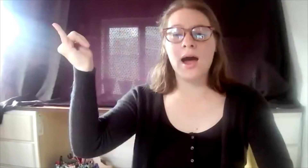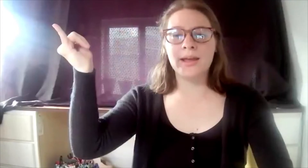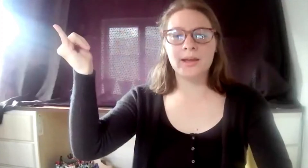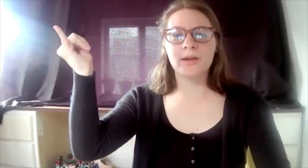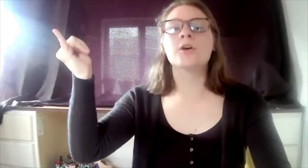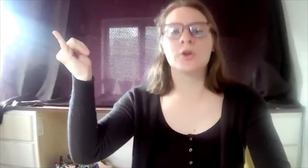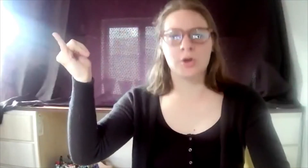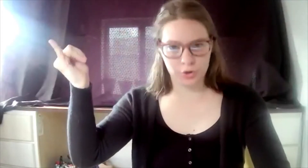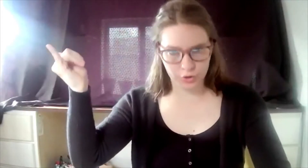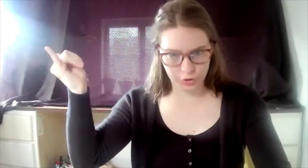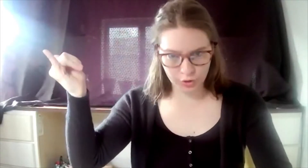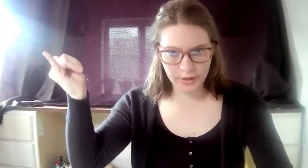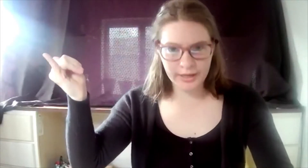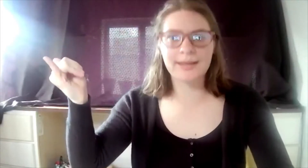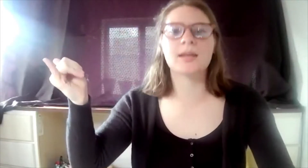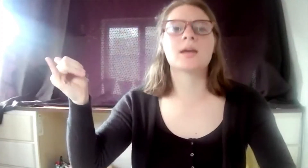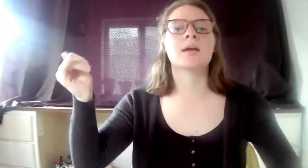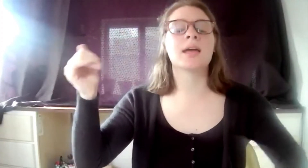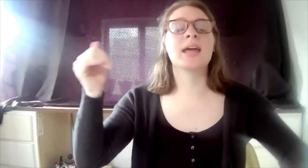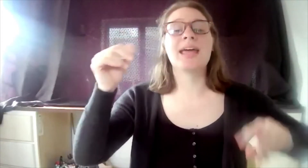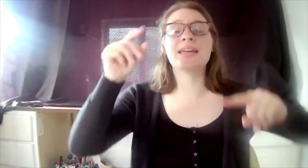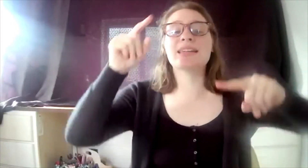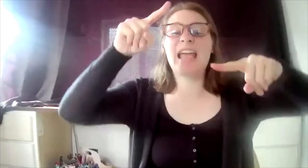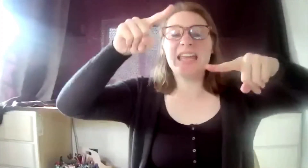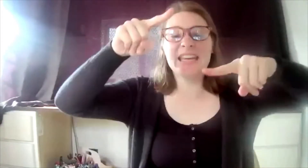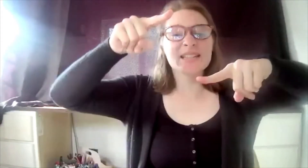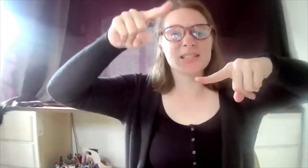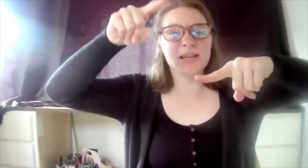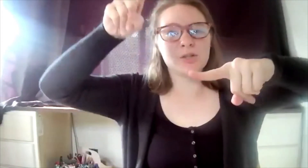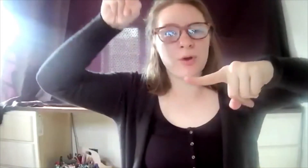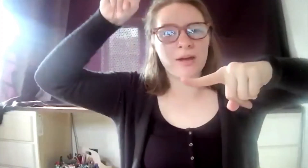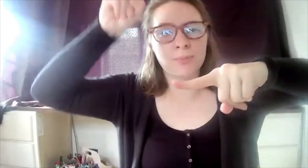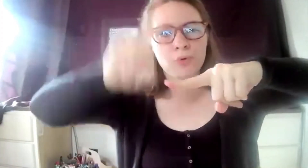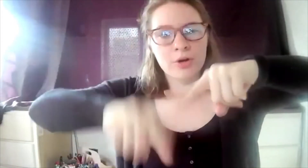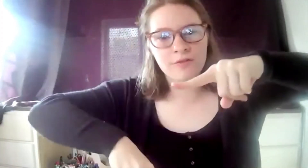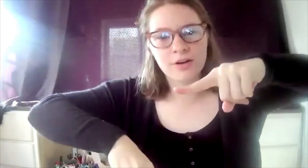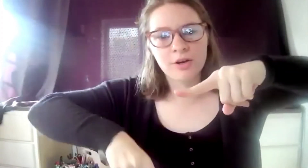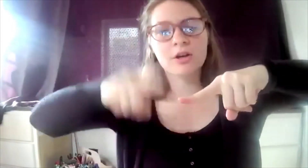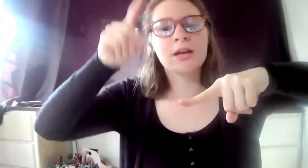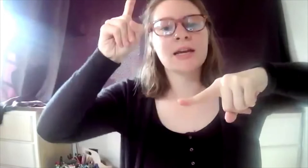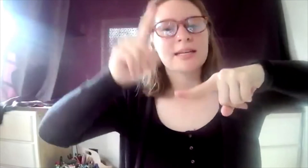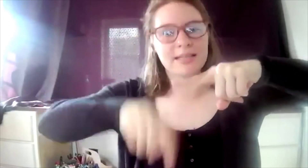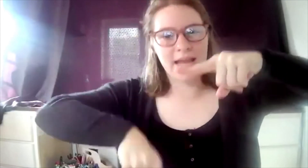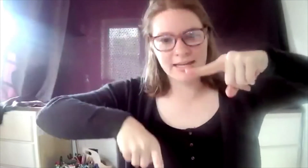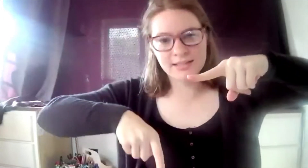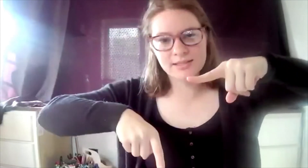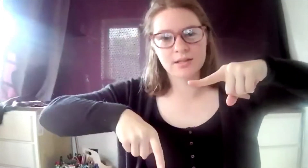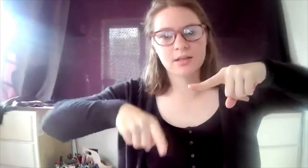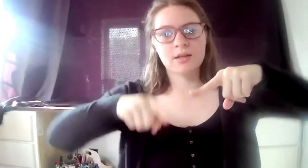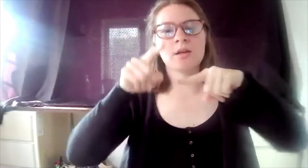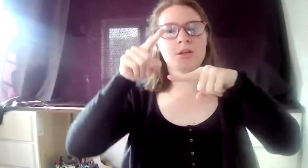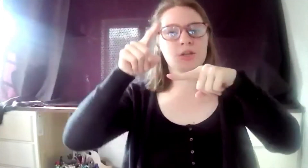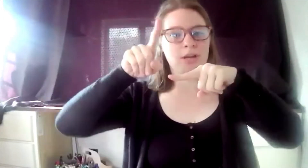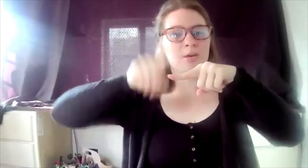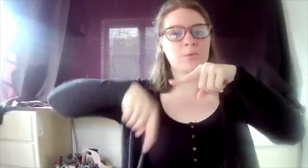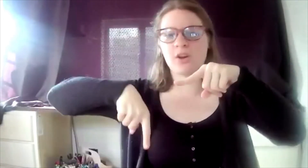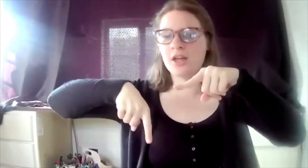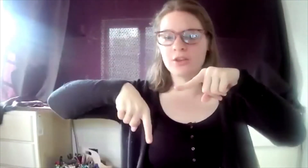Why? Good. And can't is you have your pointer finger, can't. You hit it with your other